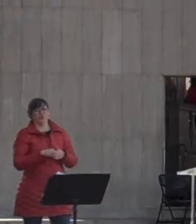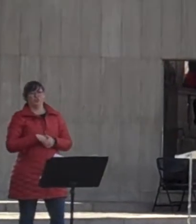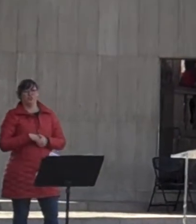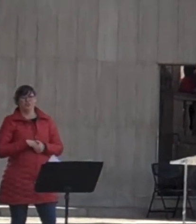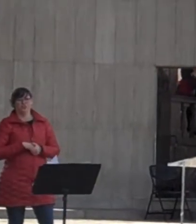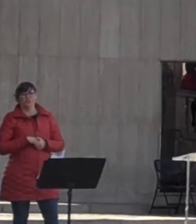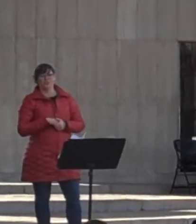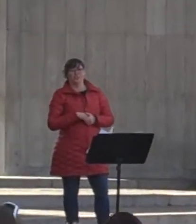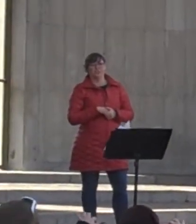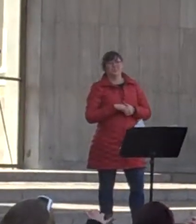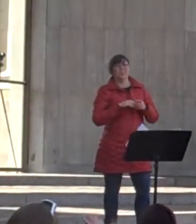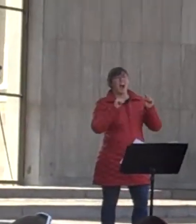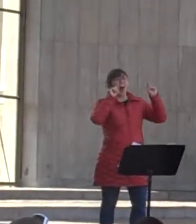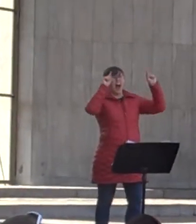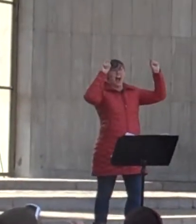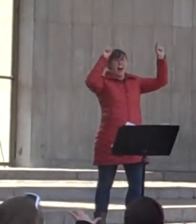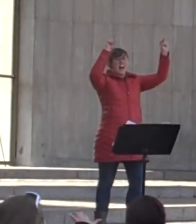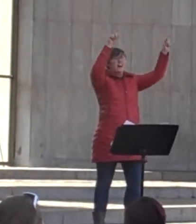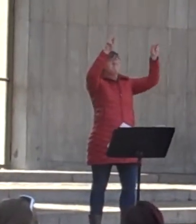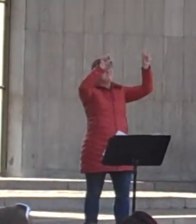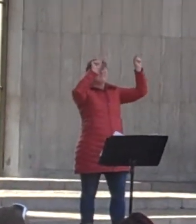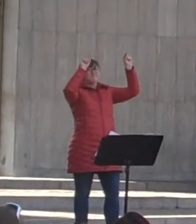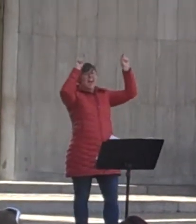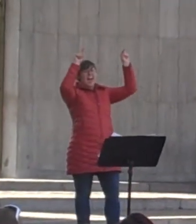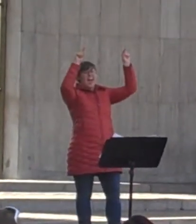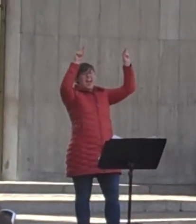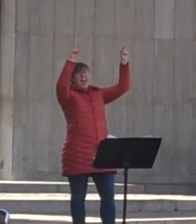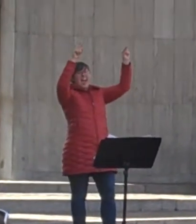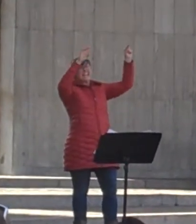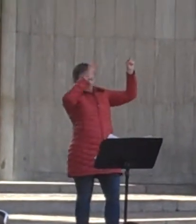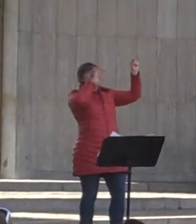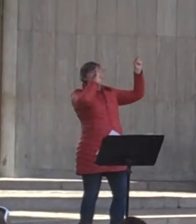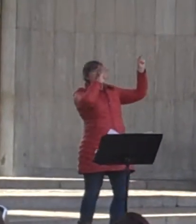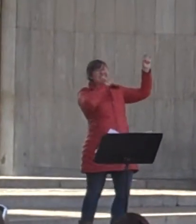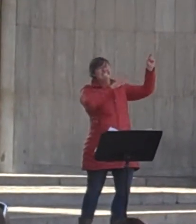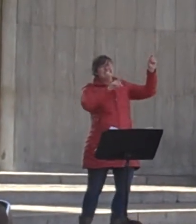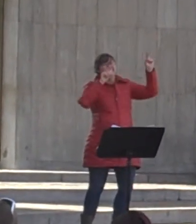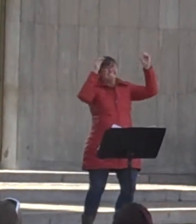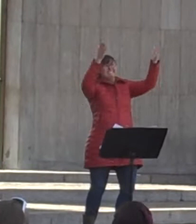sing as loudly as I can. For all of you.